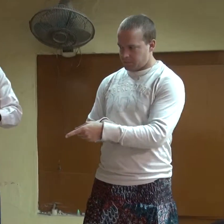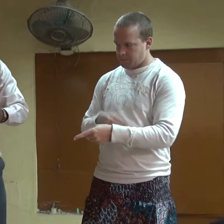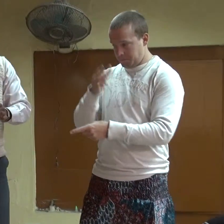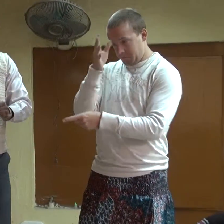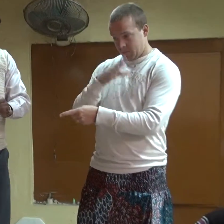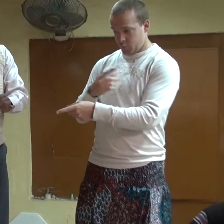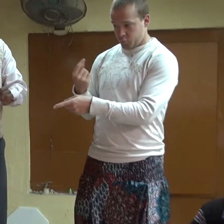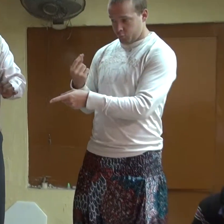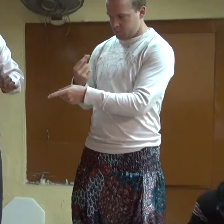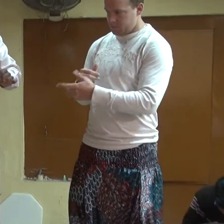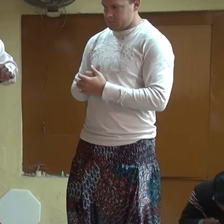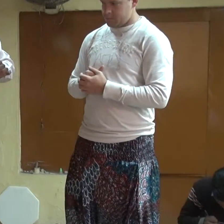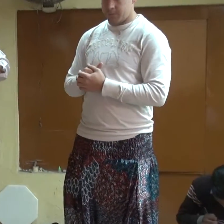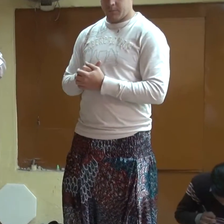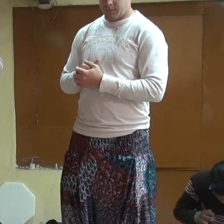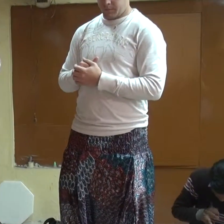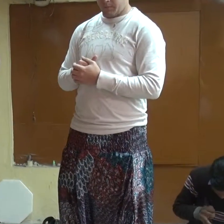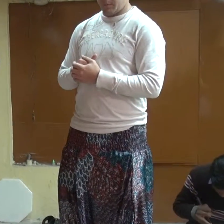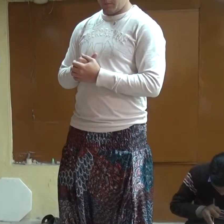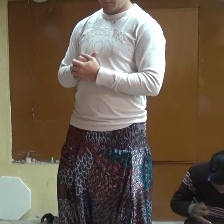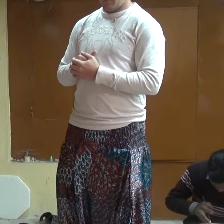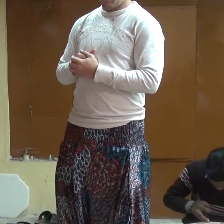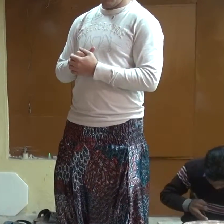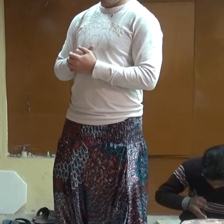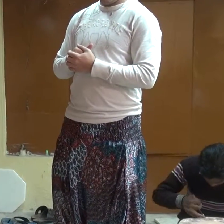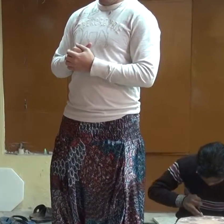The trace around, make an outline.